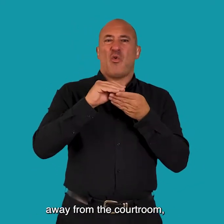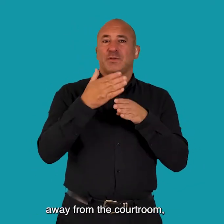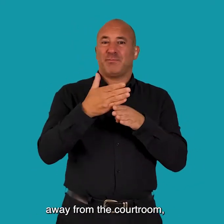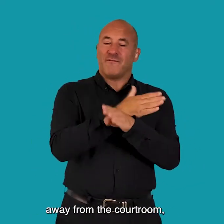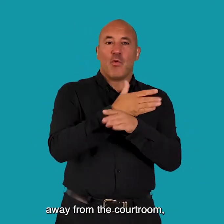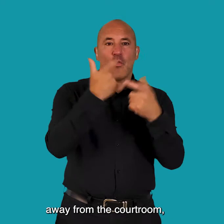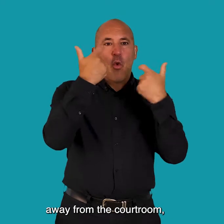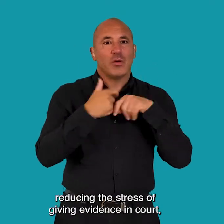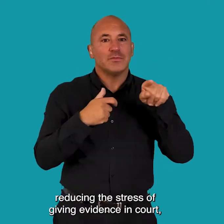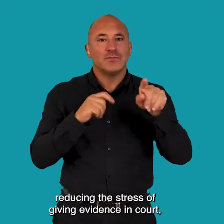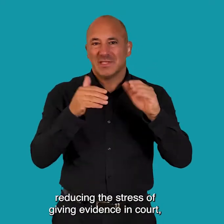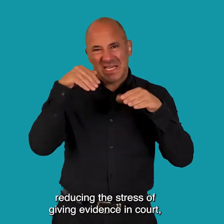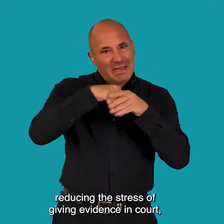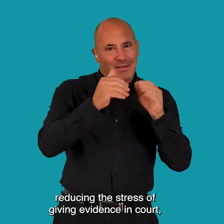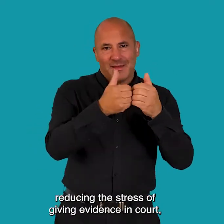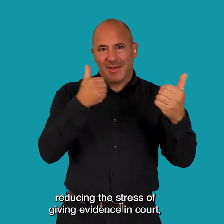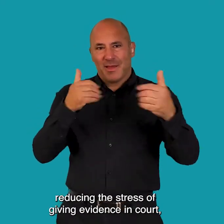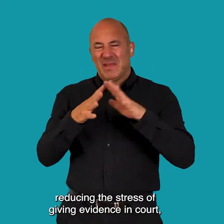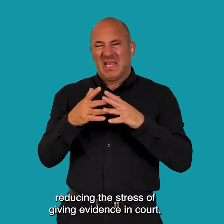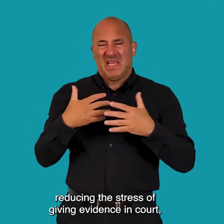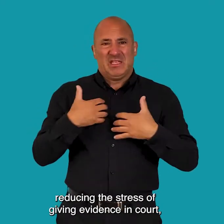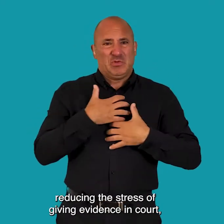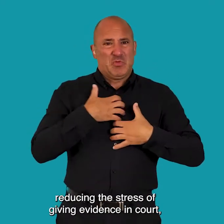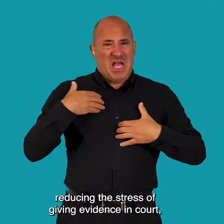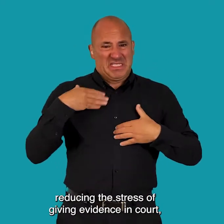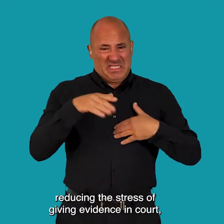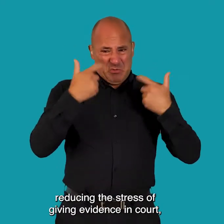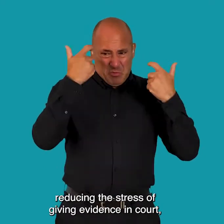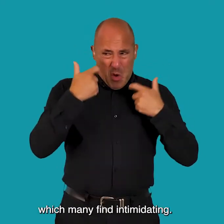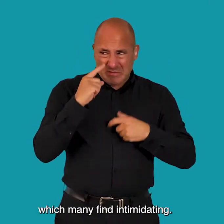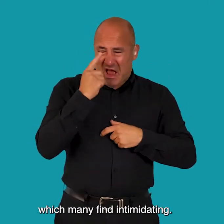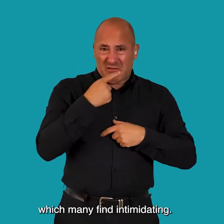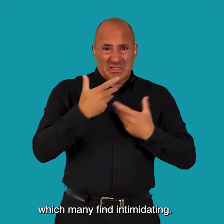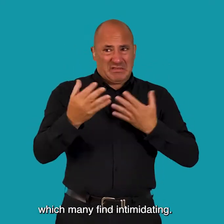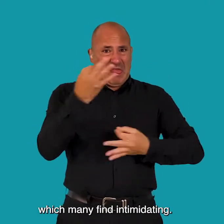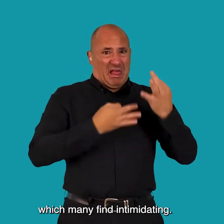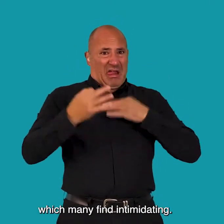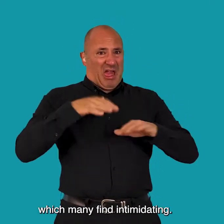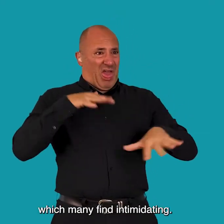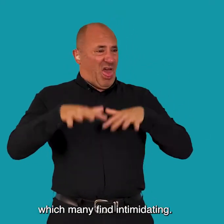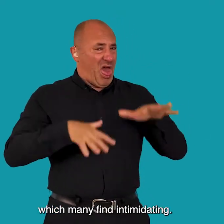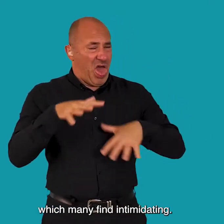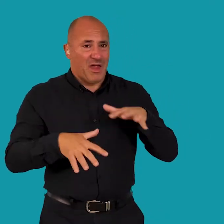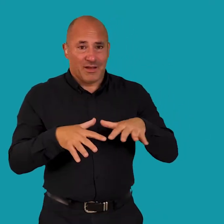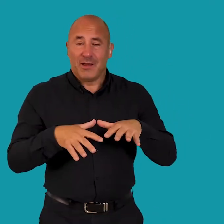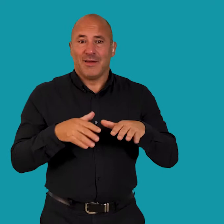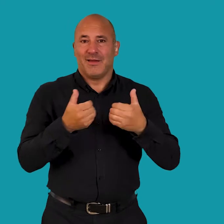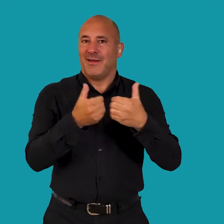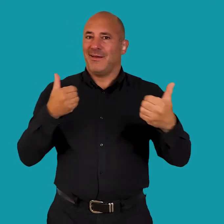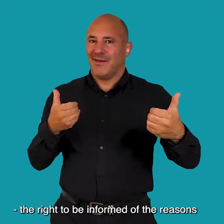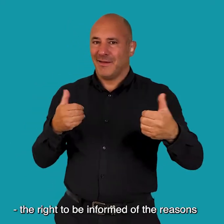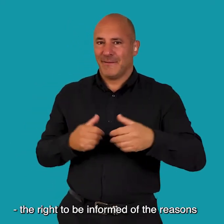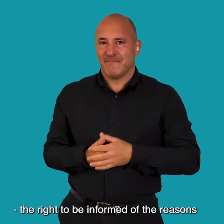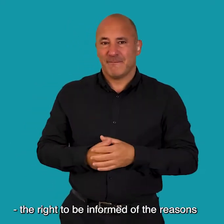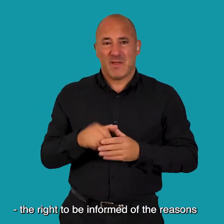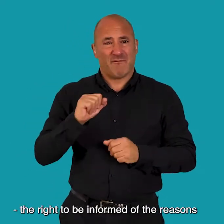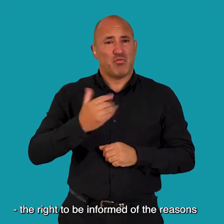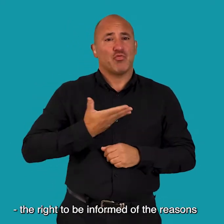courtroom, reducing the stress of giving evidence in court, which many find intimidating. The right to be informed